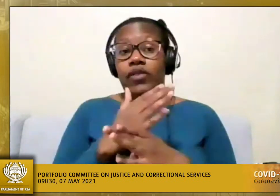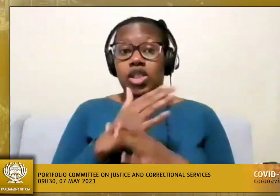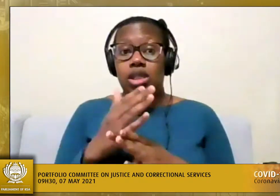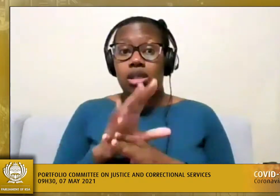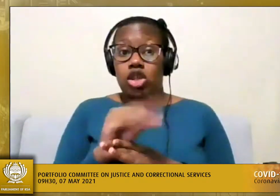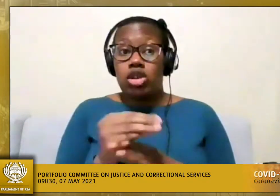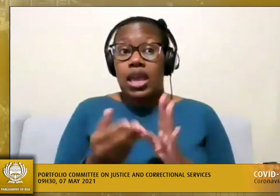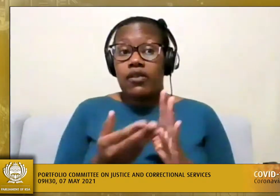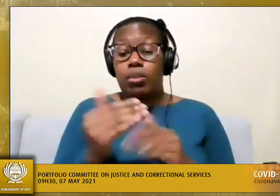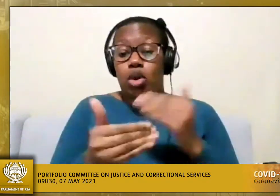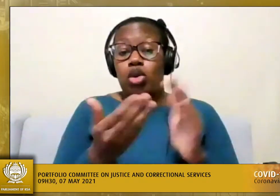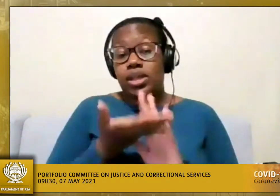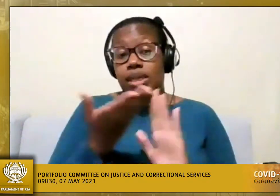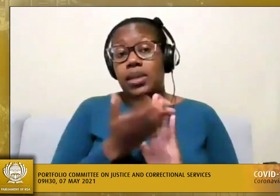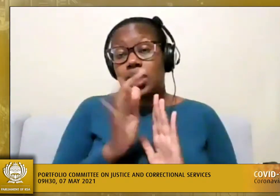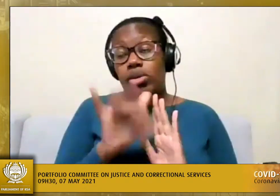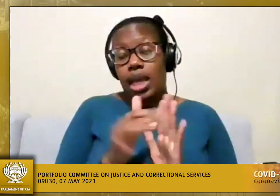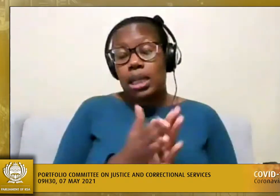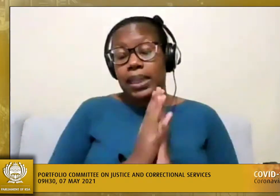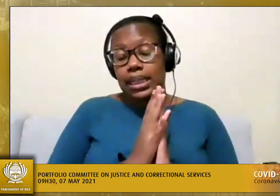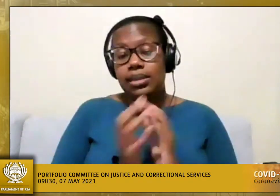update on progress there please